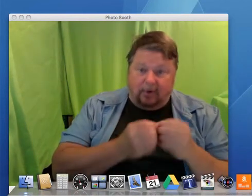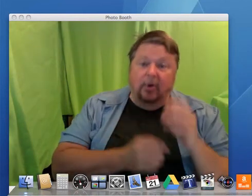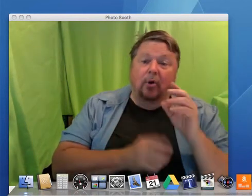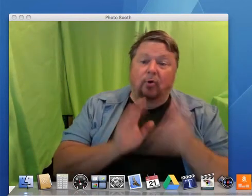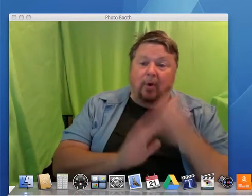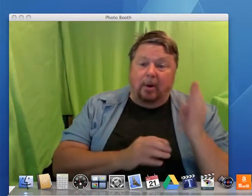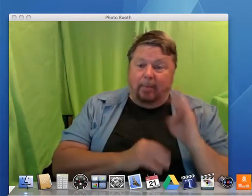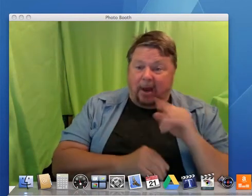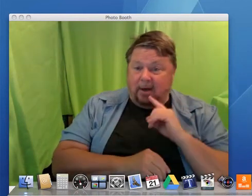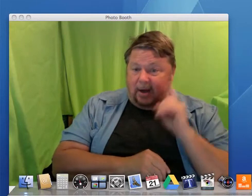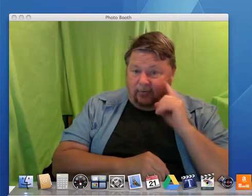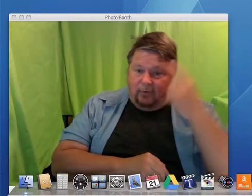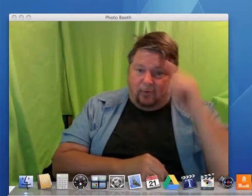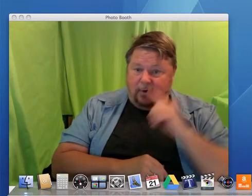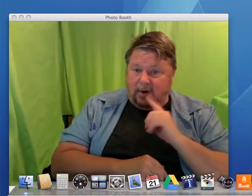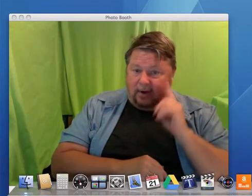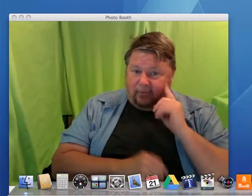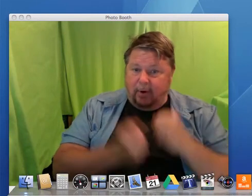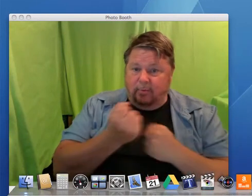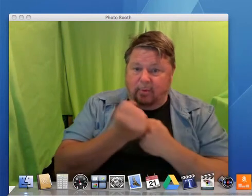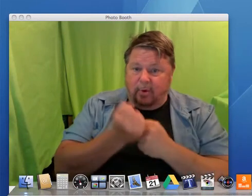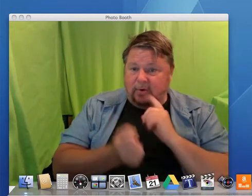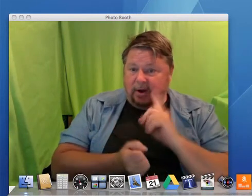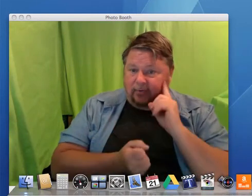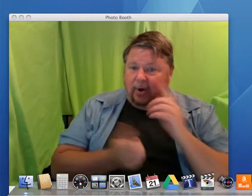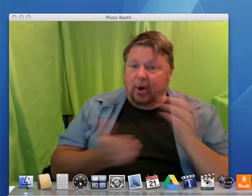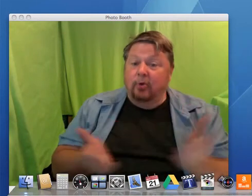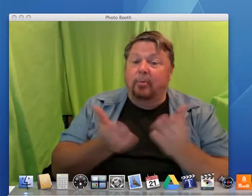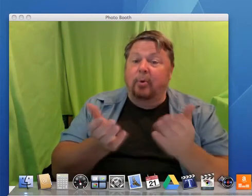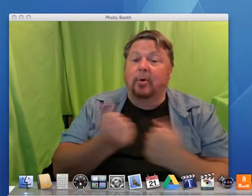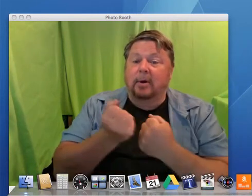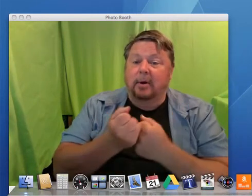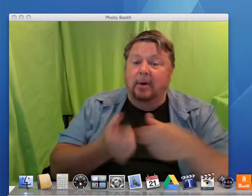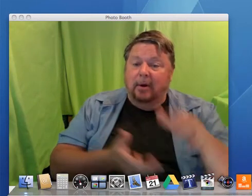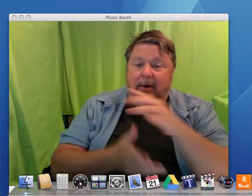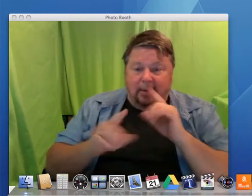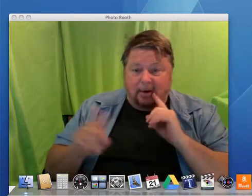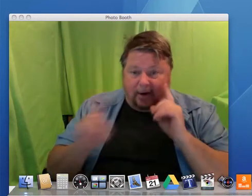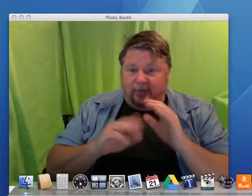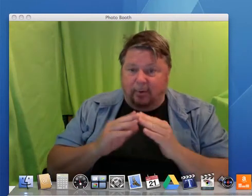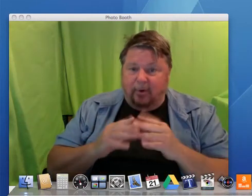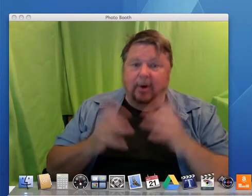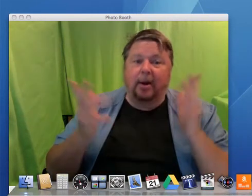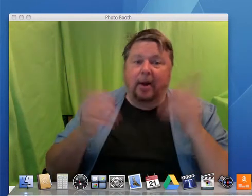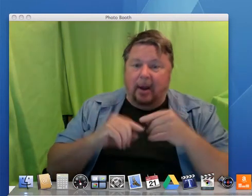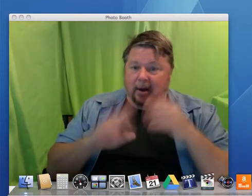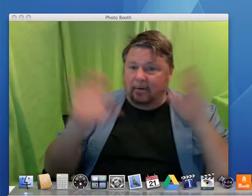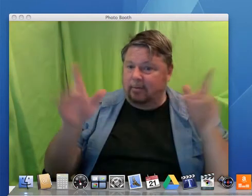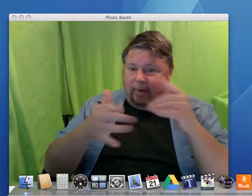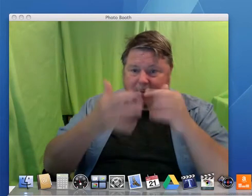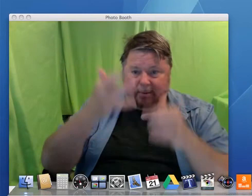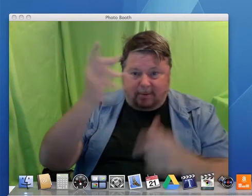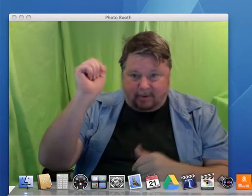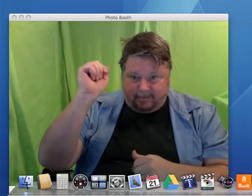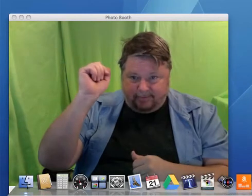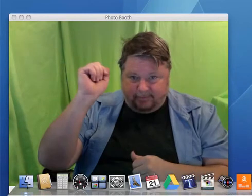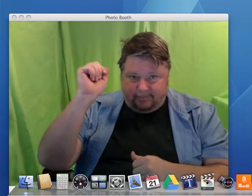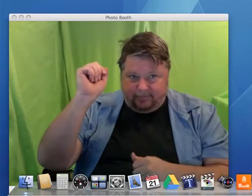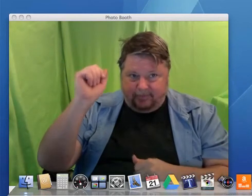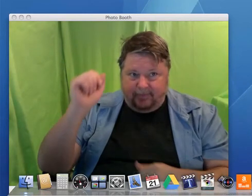organization run by deaf, for deaf, promote deaf, support deaf community, and blah, blah, blah, blah,